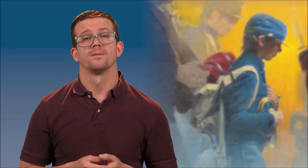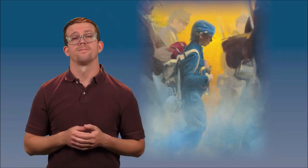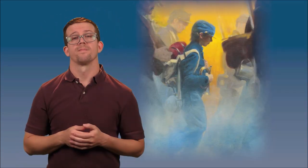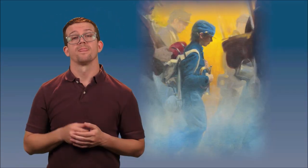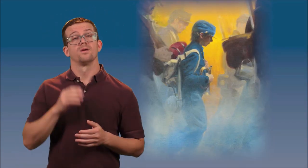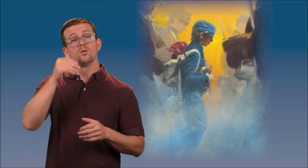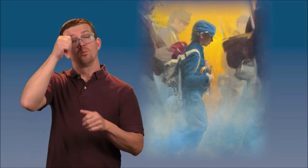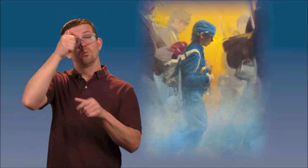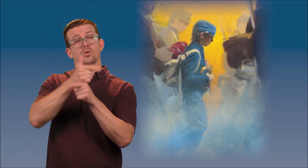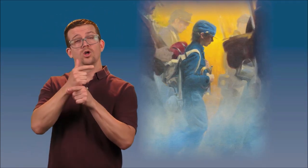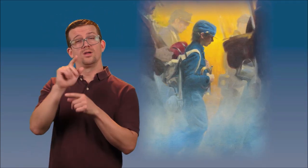4 boys and 5 girls.